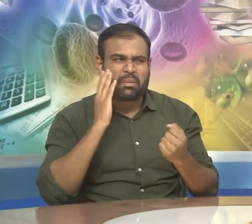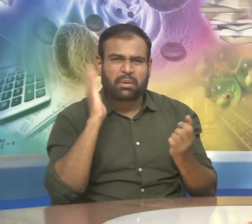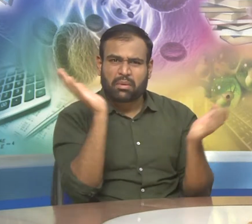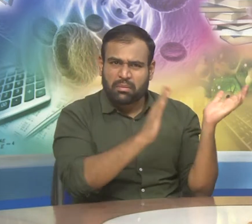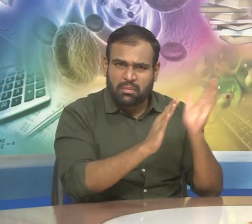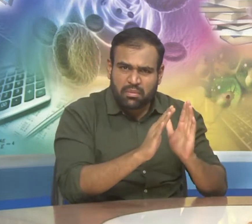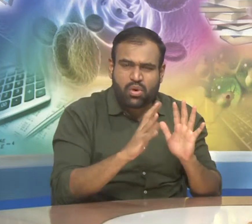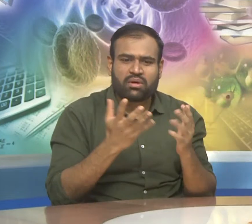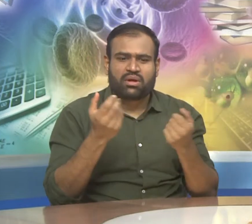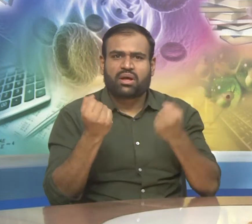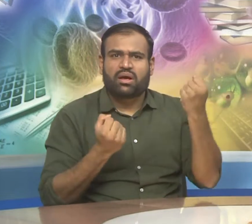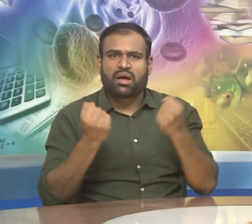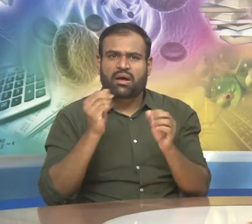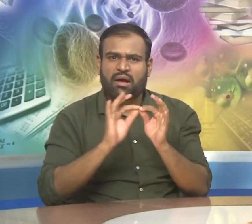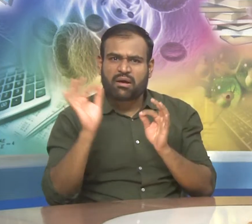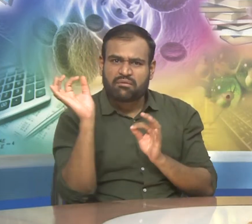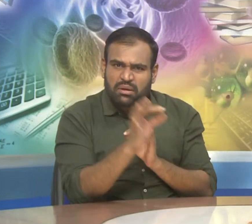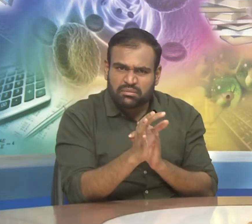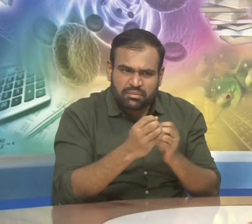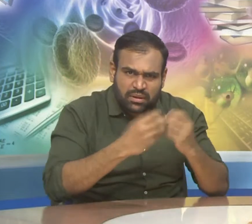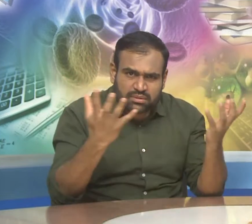who is a trial between?